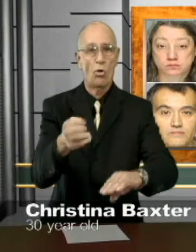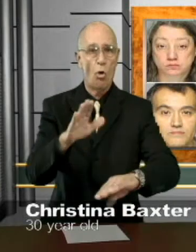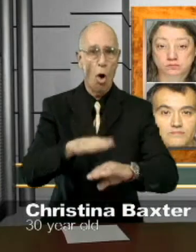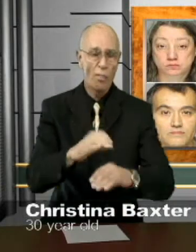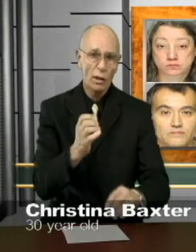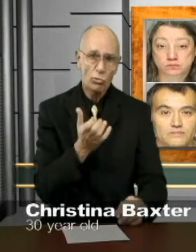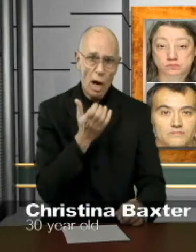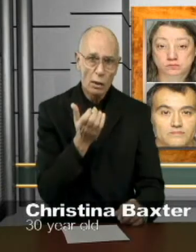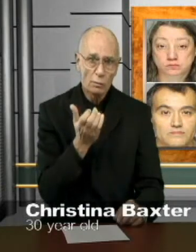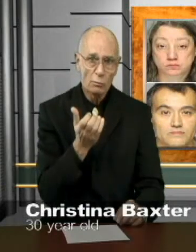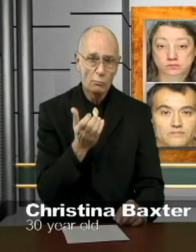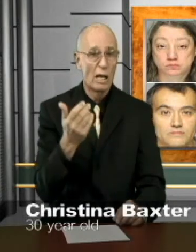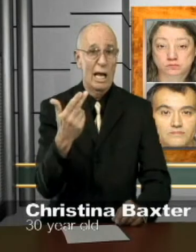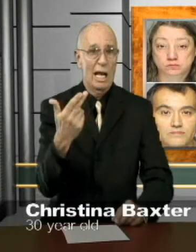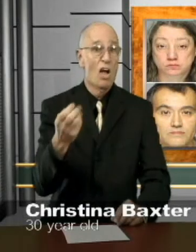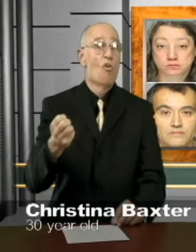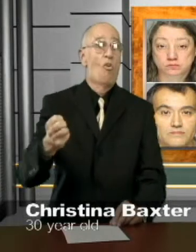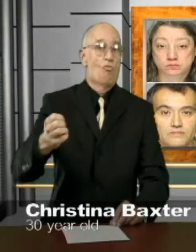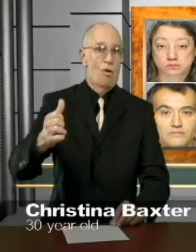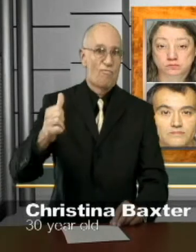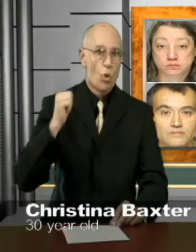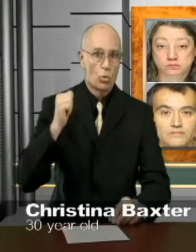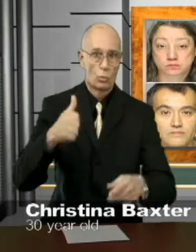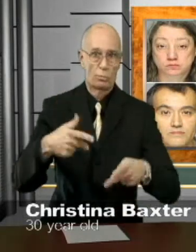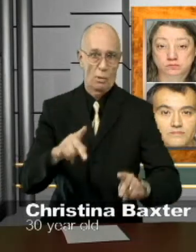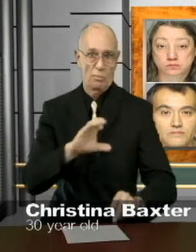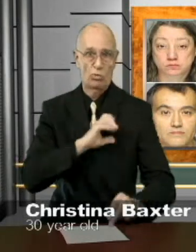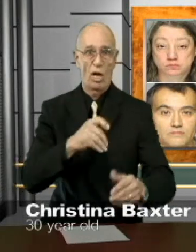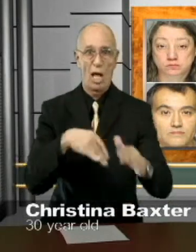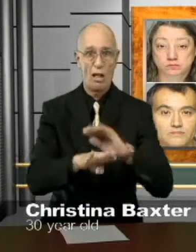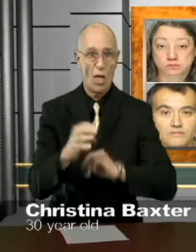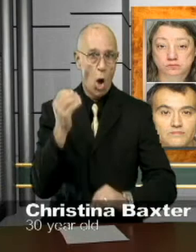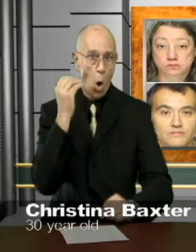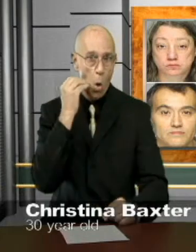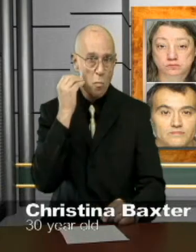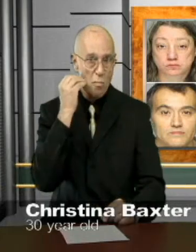refused to let them into the home, and that's when they became suspicious.